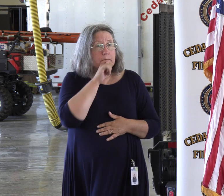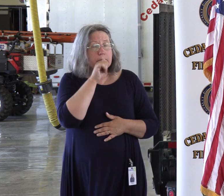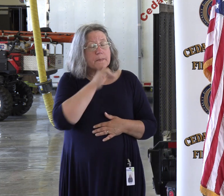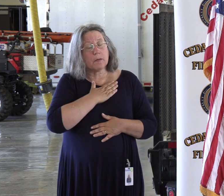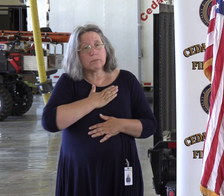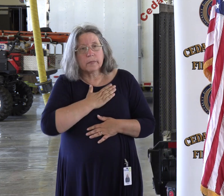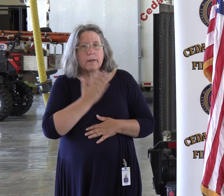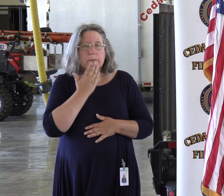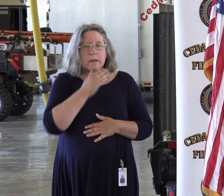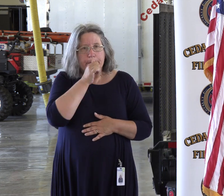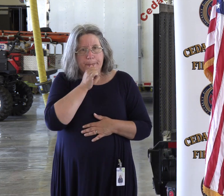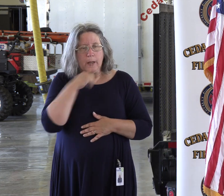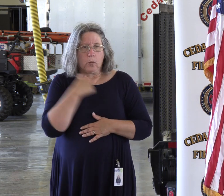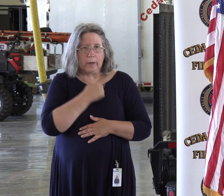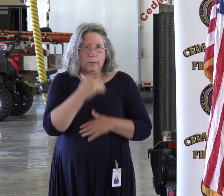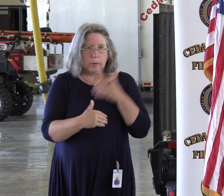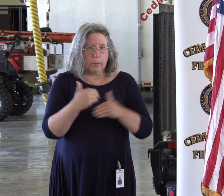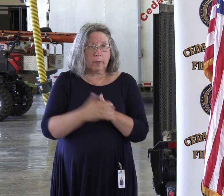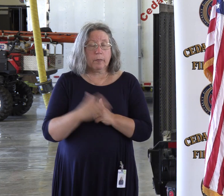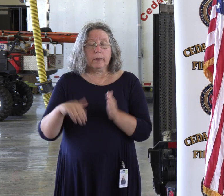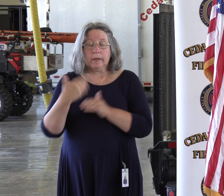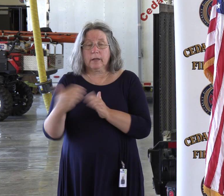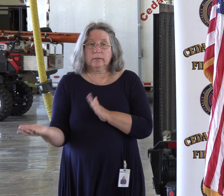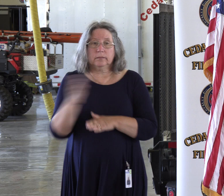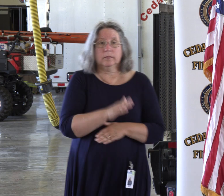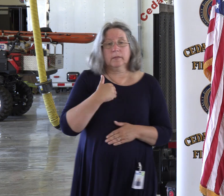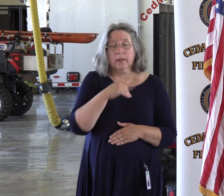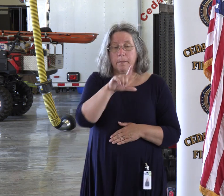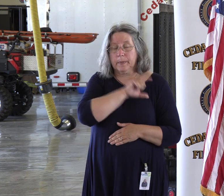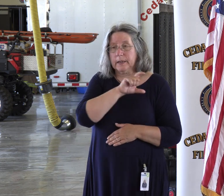work through these neighborhoods. Thank you. Up next is our Police Chief, Wayne German.